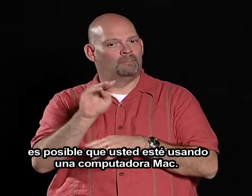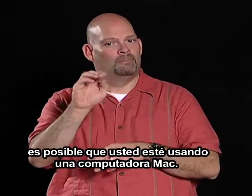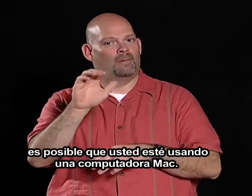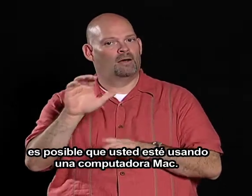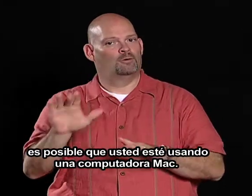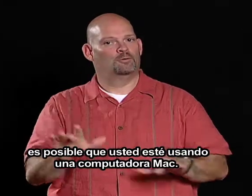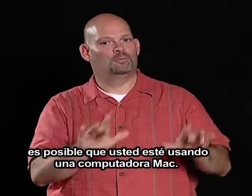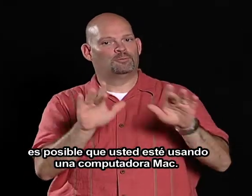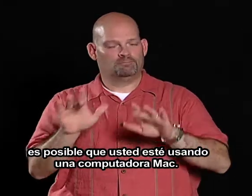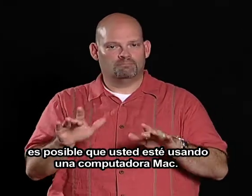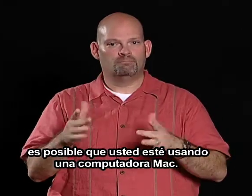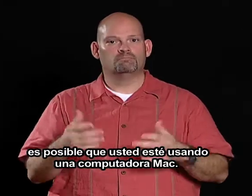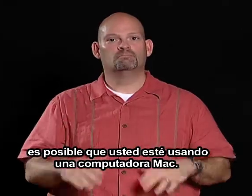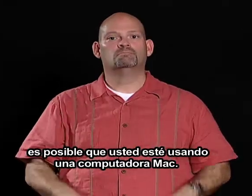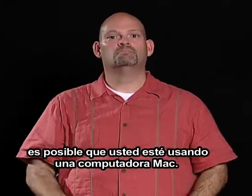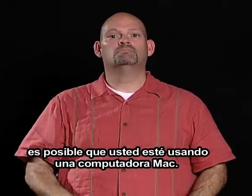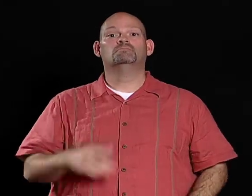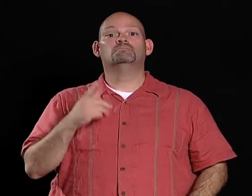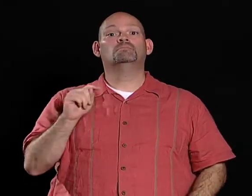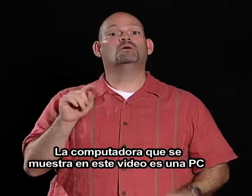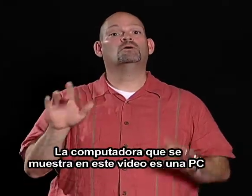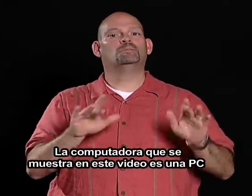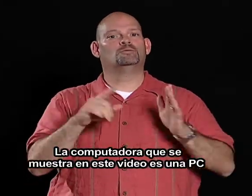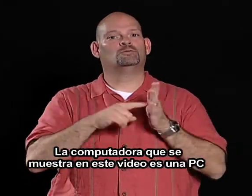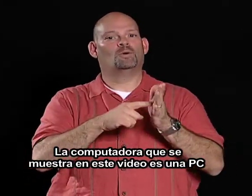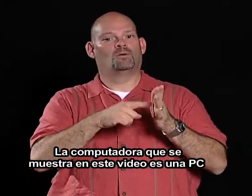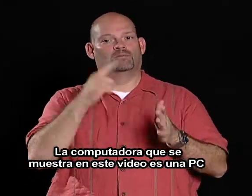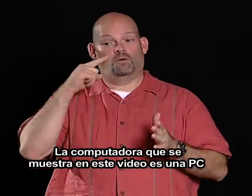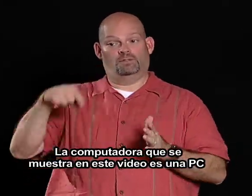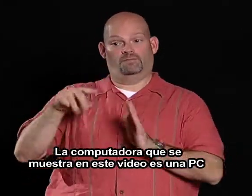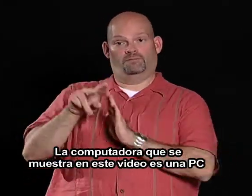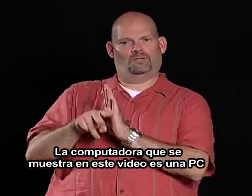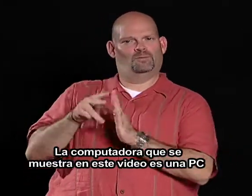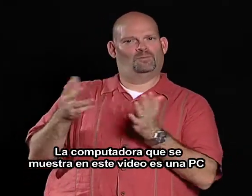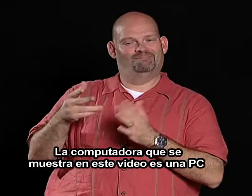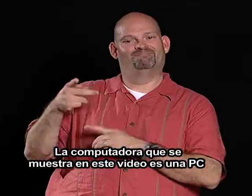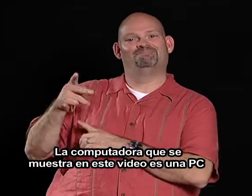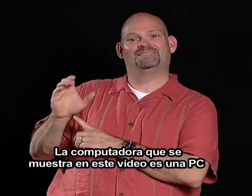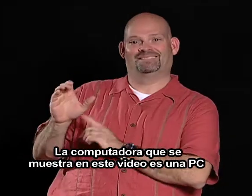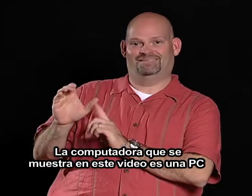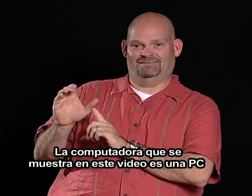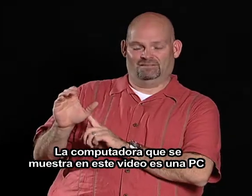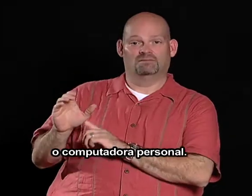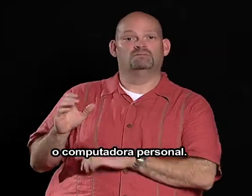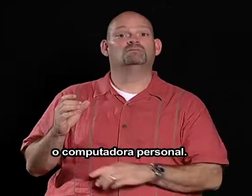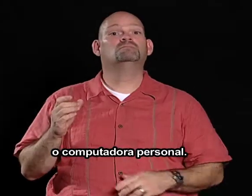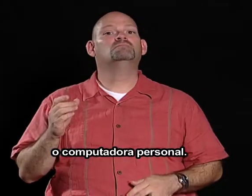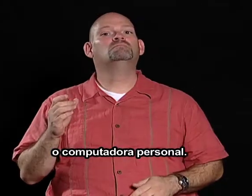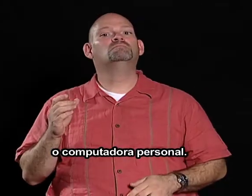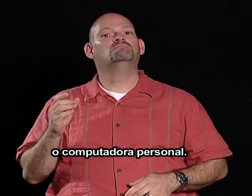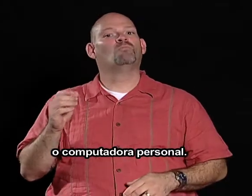Mac computer. The computer shown in this video is a PC, or personal